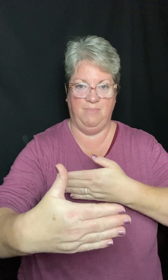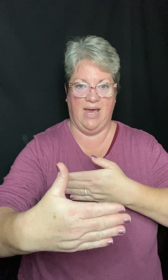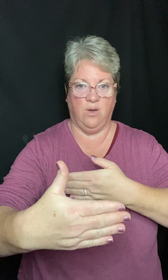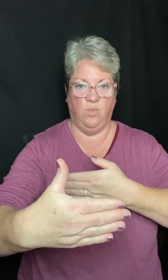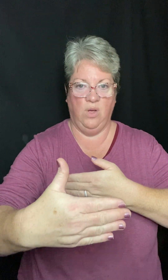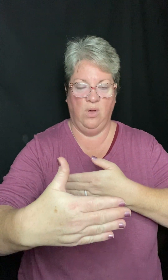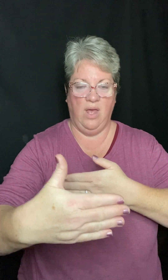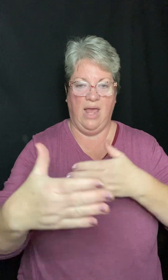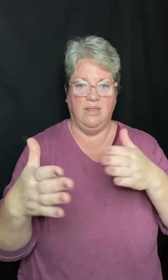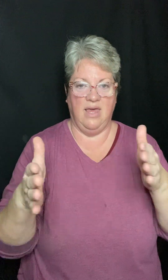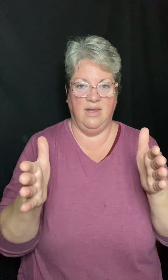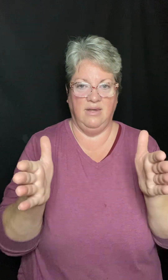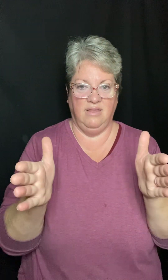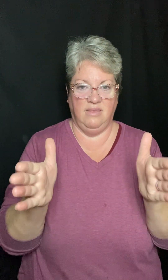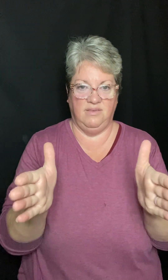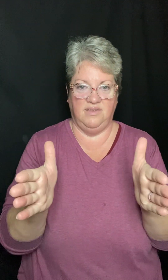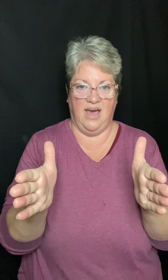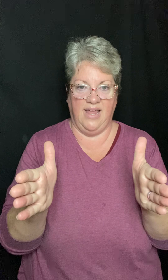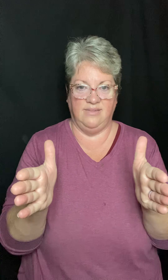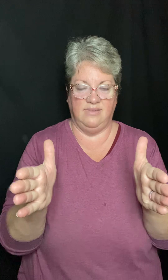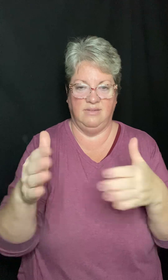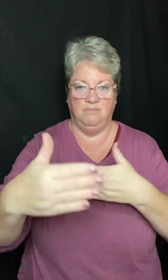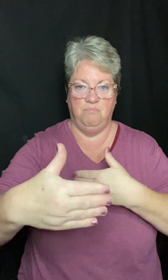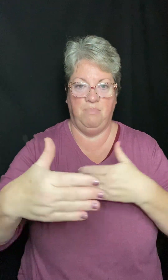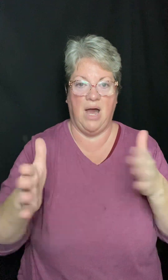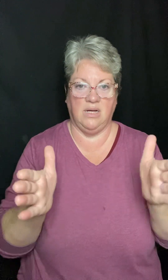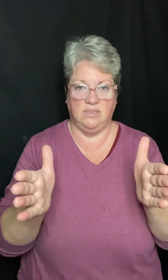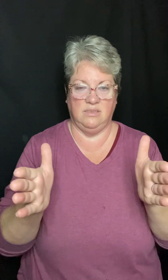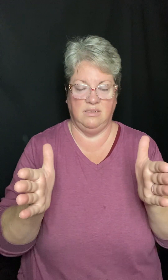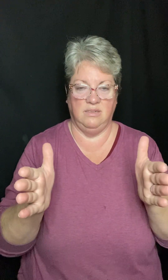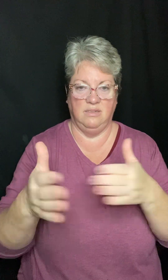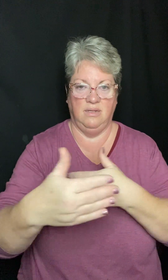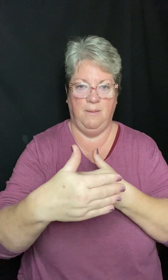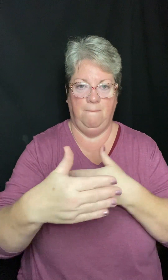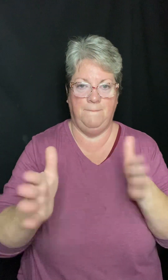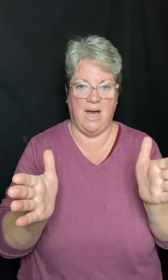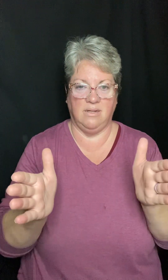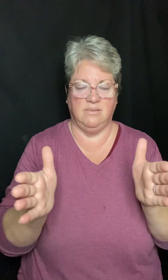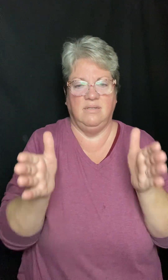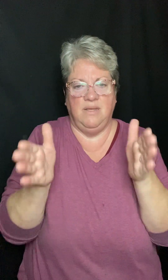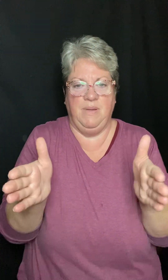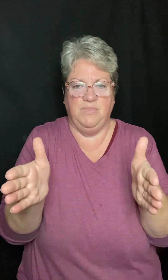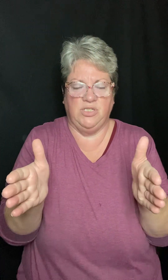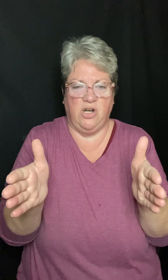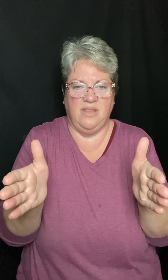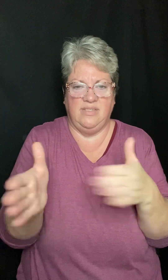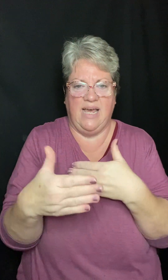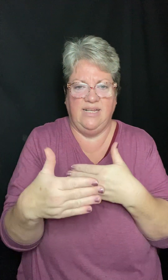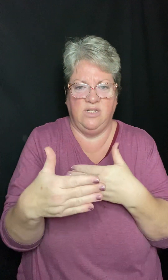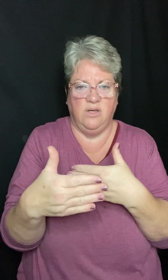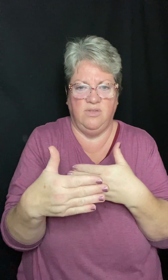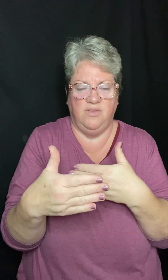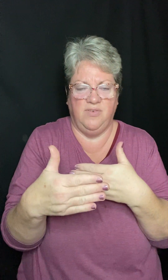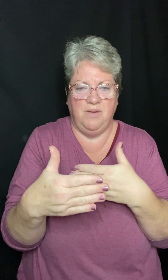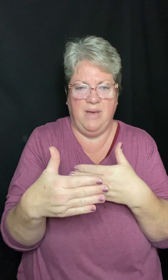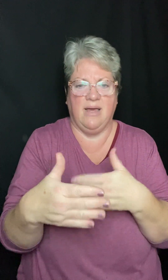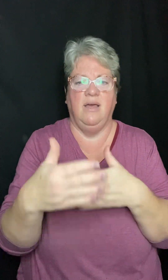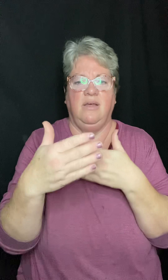back, and then the sides. Box, box. Some people start at the sides and go to the front and back. Some